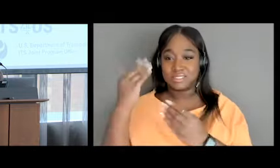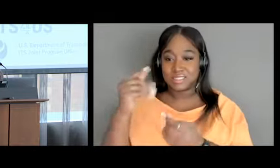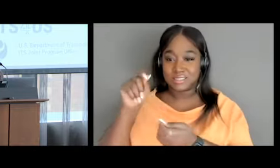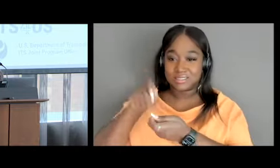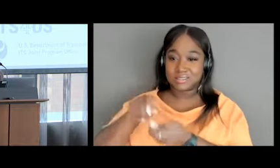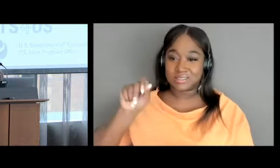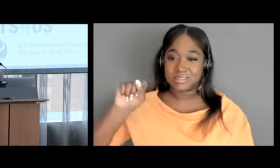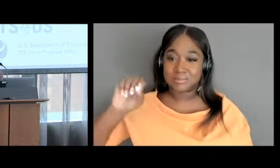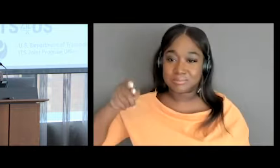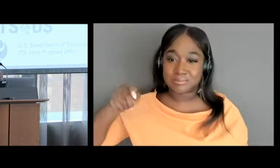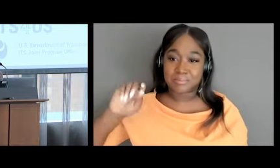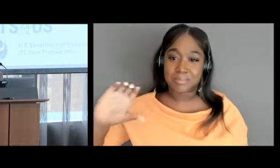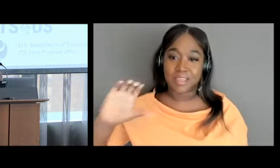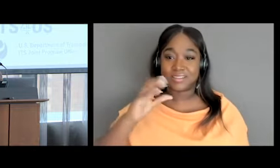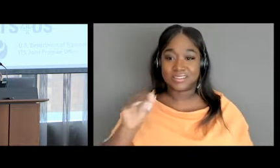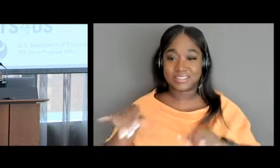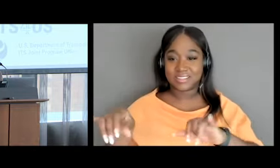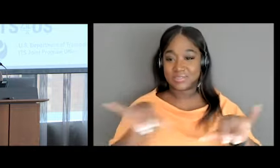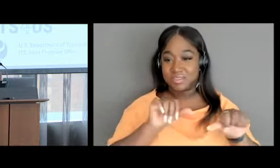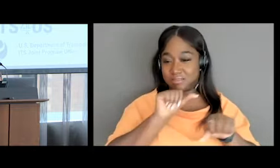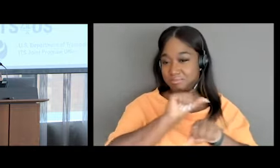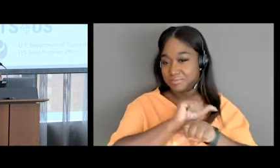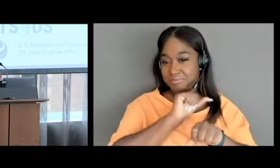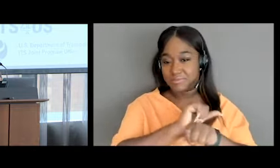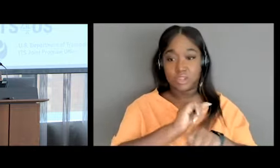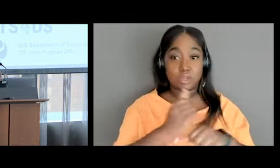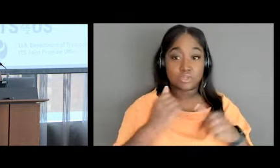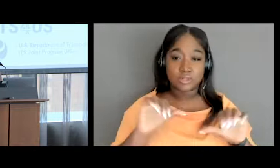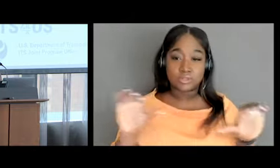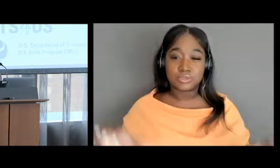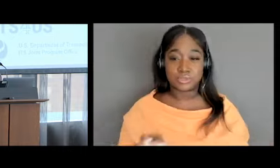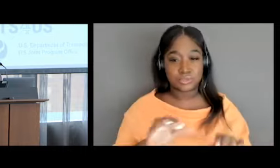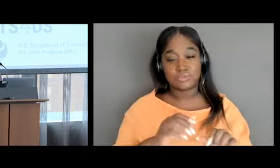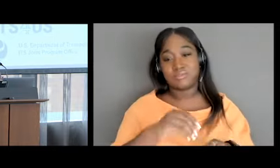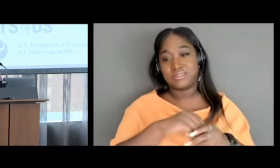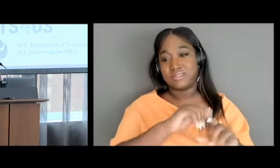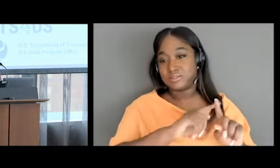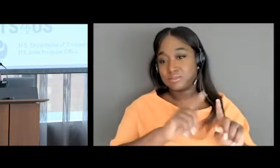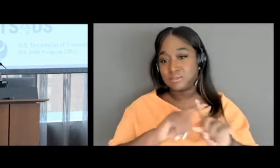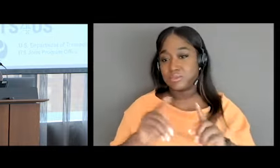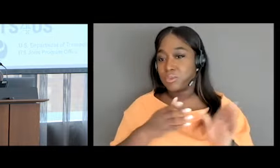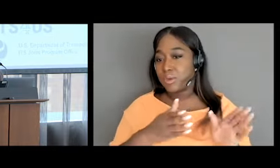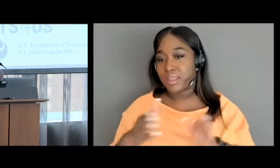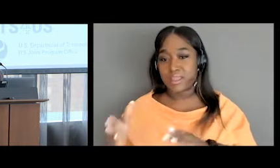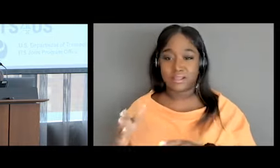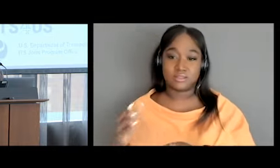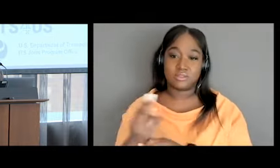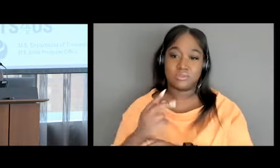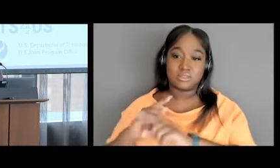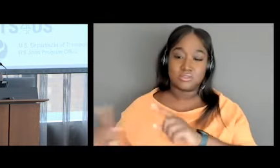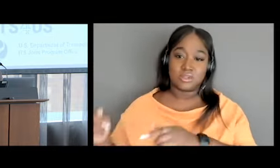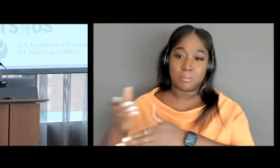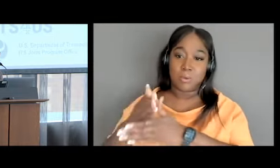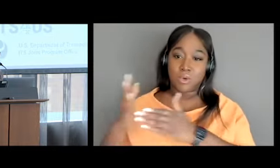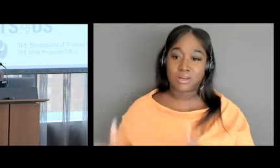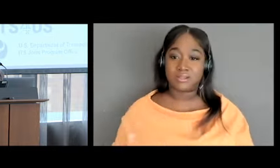efforts that are attempting to do this at different ways with different partners and different types of collaborations. And